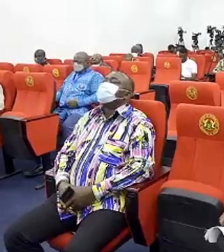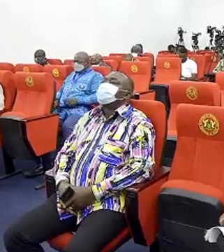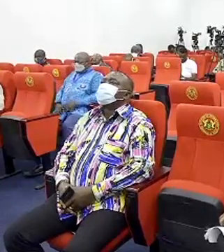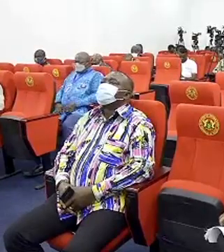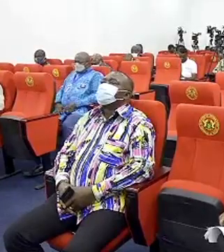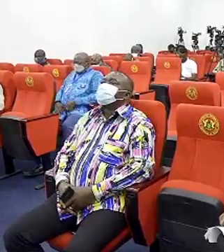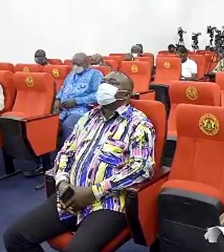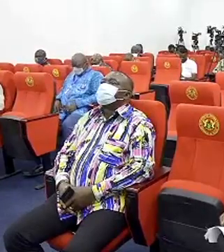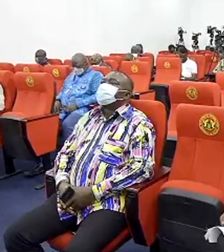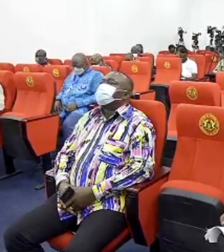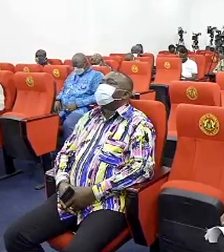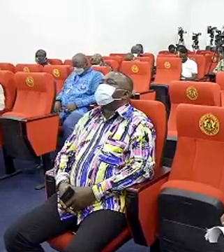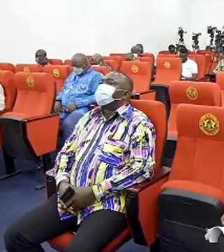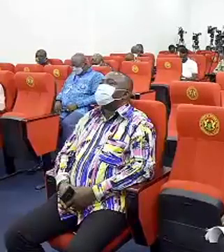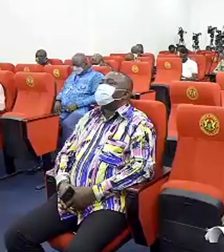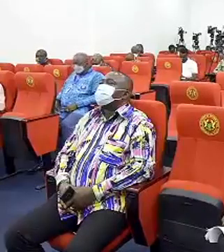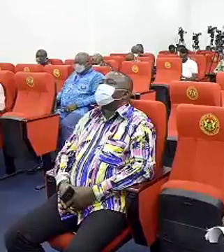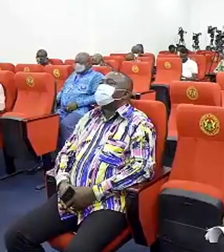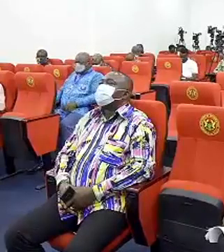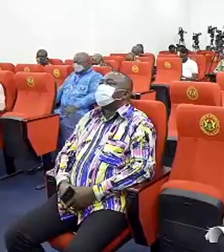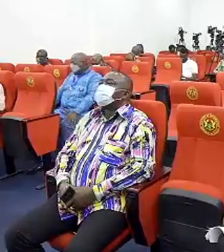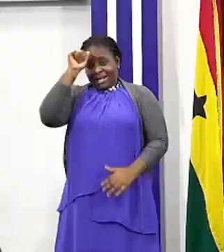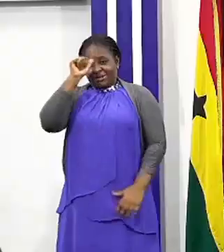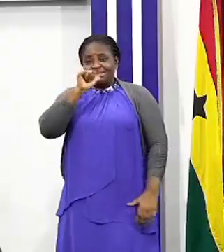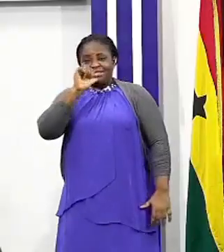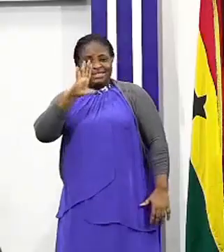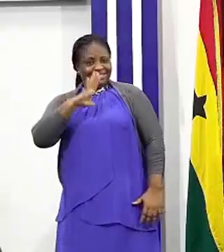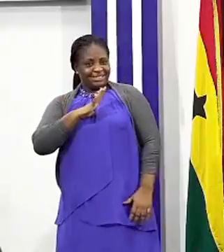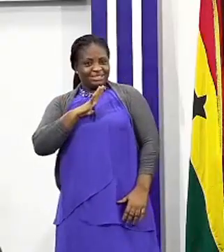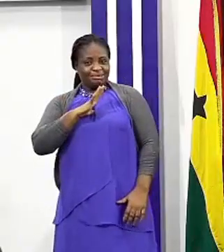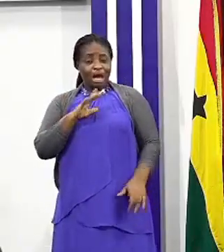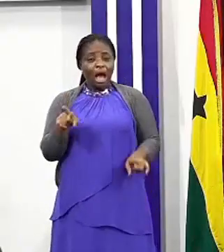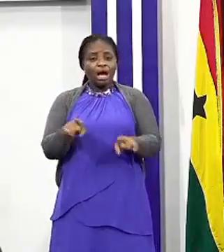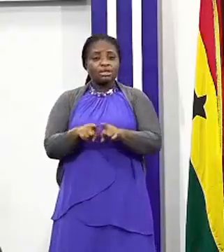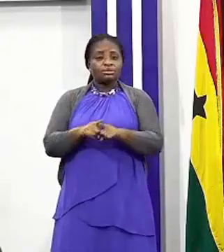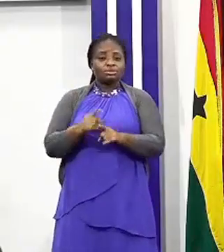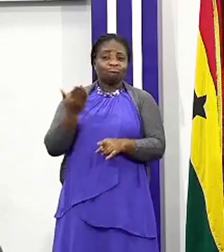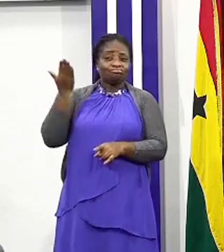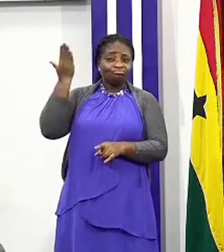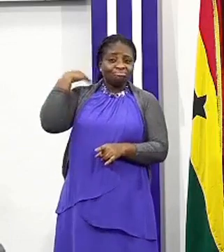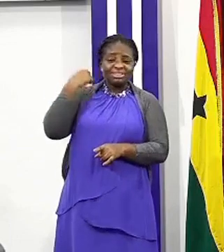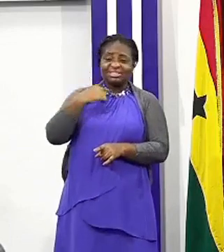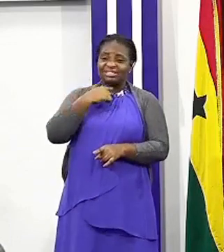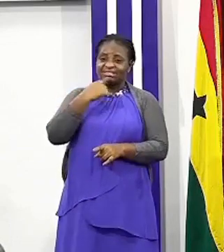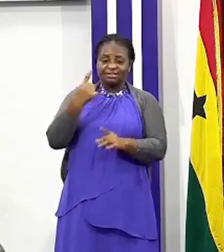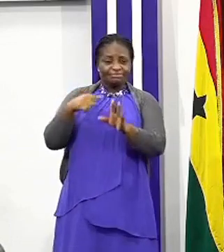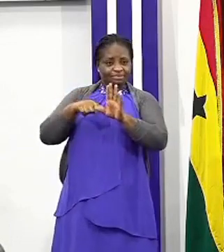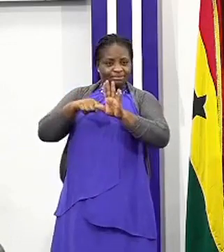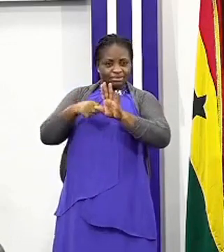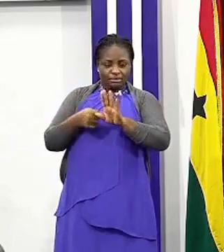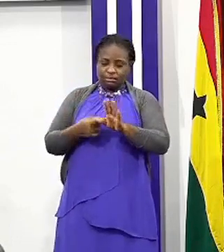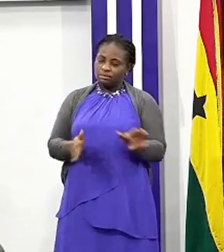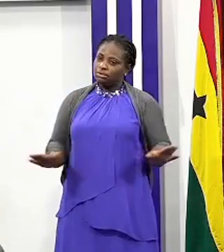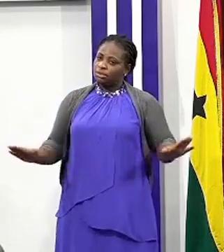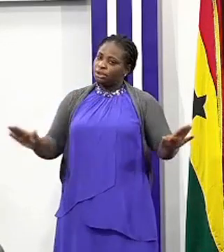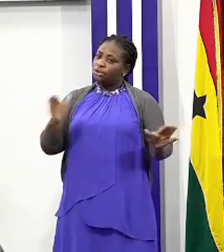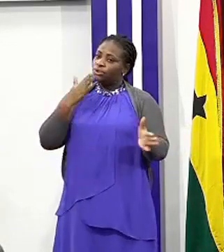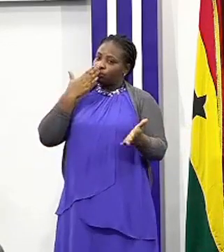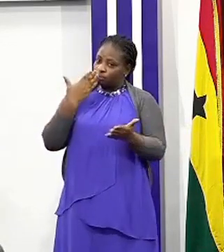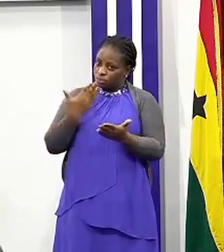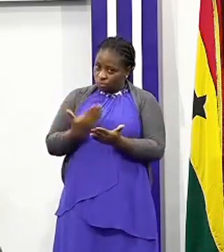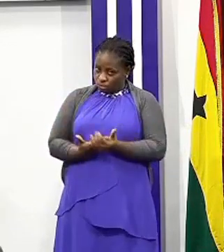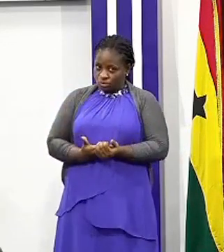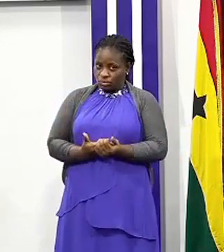Okay, so distinguished guests, ladies and gentlemen, as we said from the beginning, it is fair to